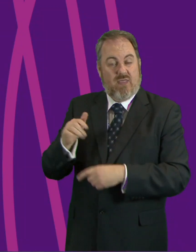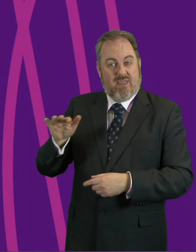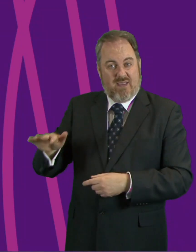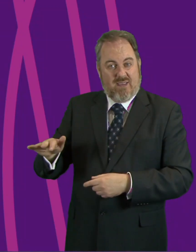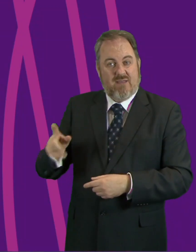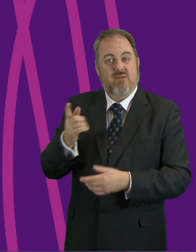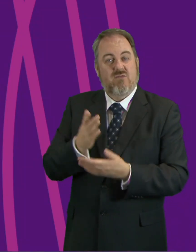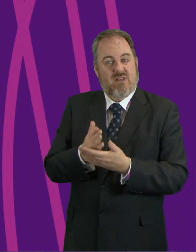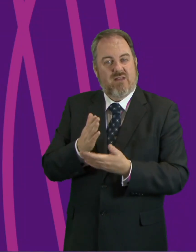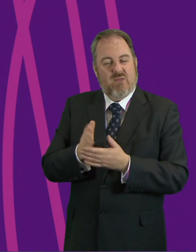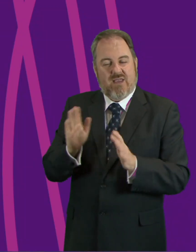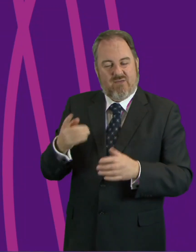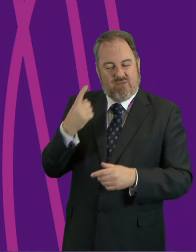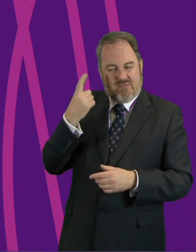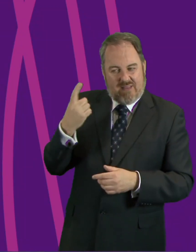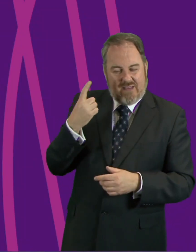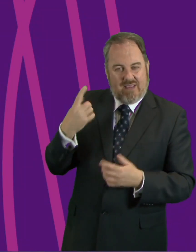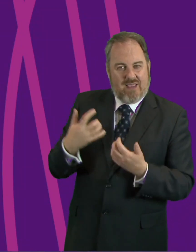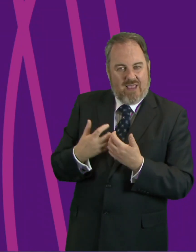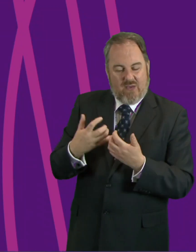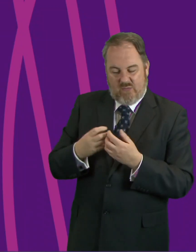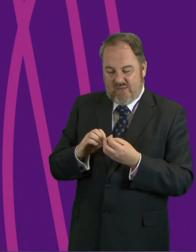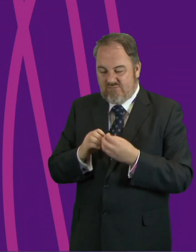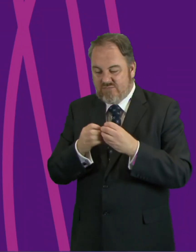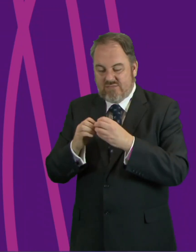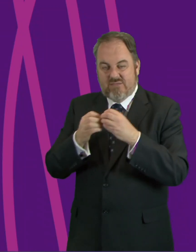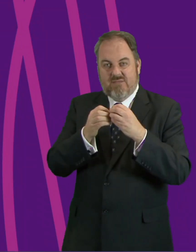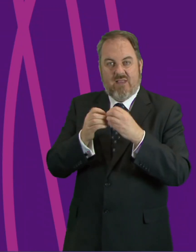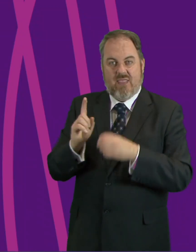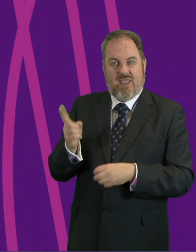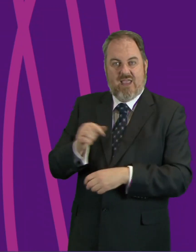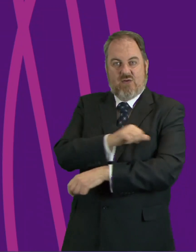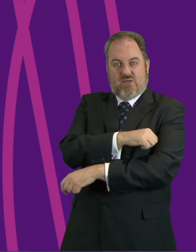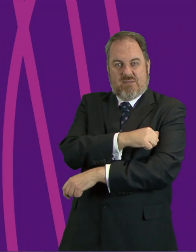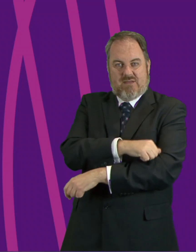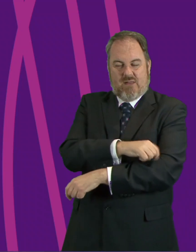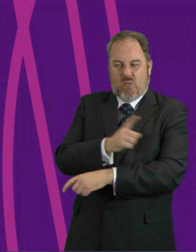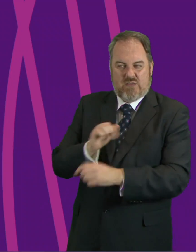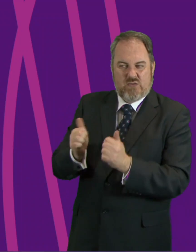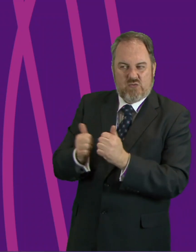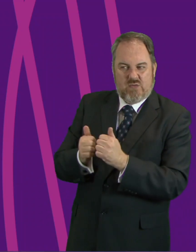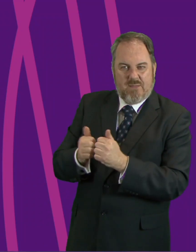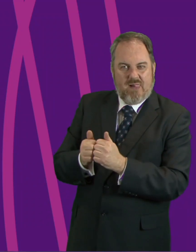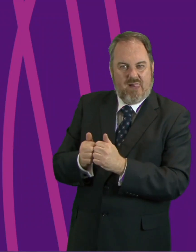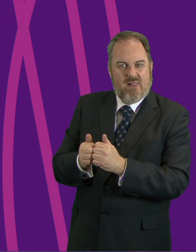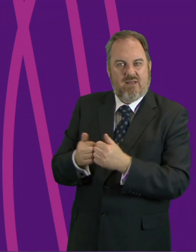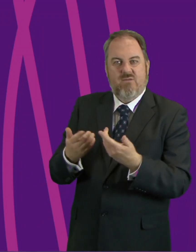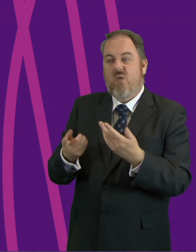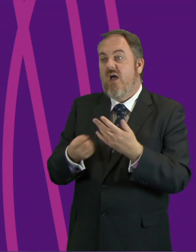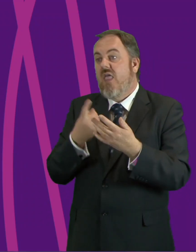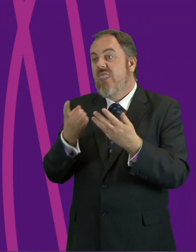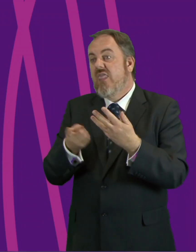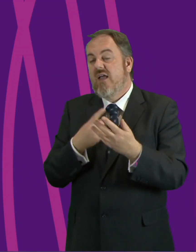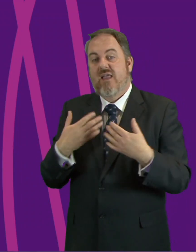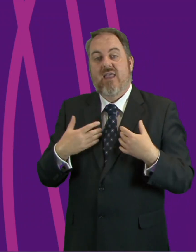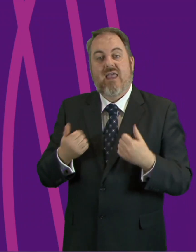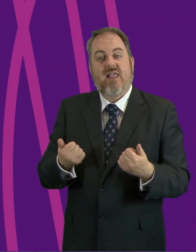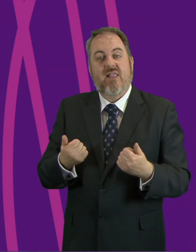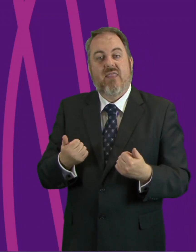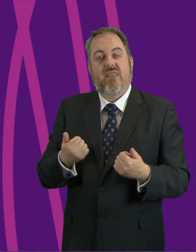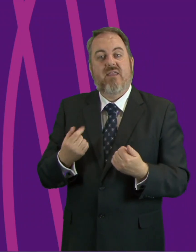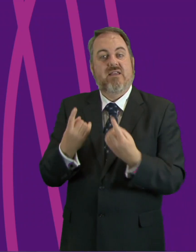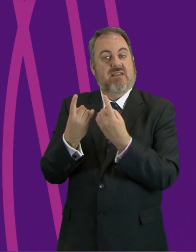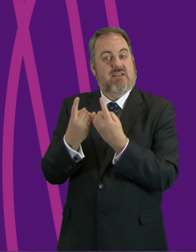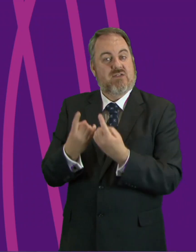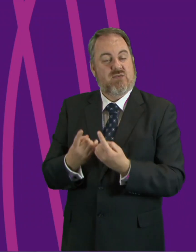think carefully about how that hospital is configured, what that then makes it appropriate or not to do in terms of the wider healthcare